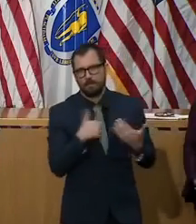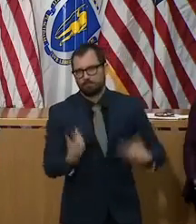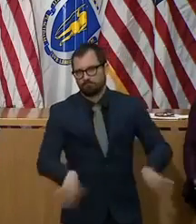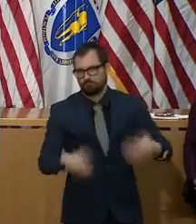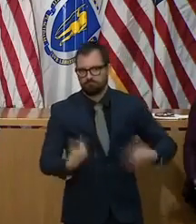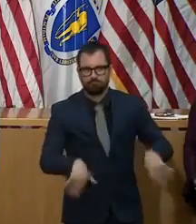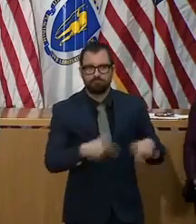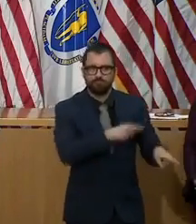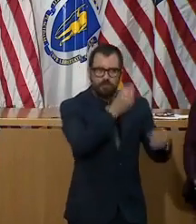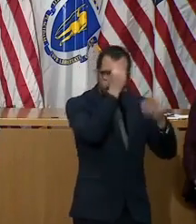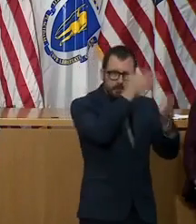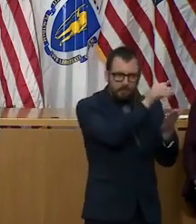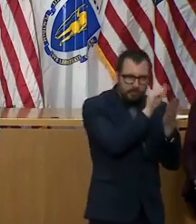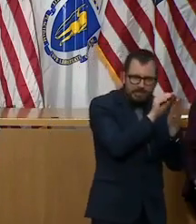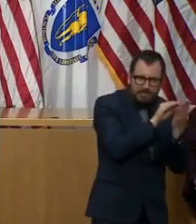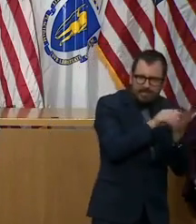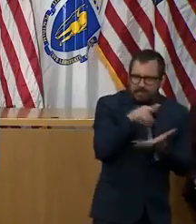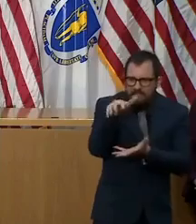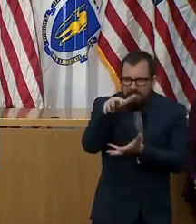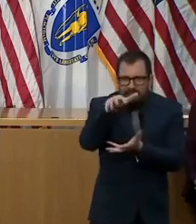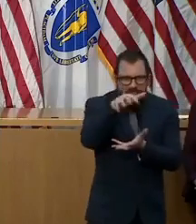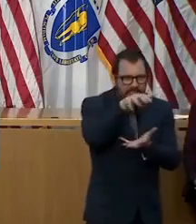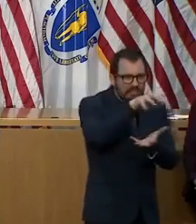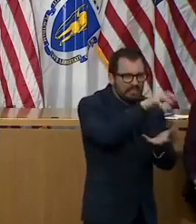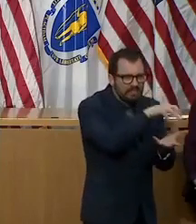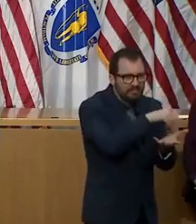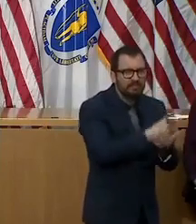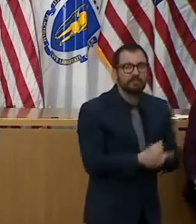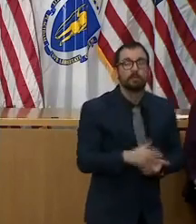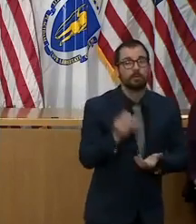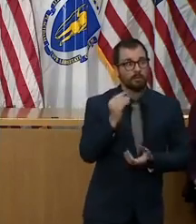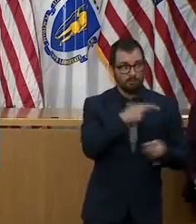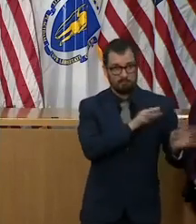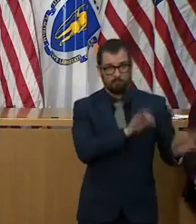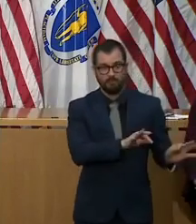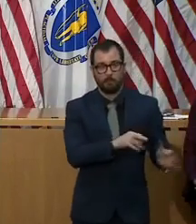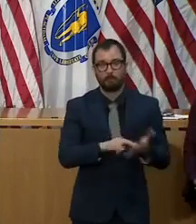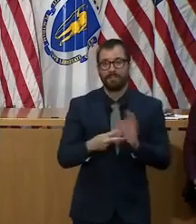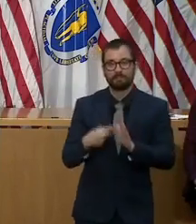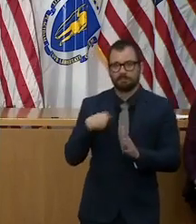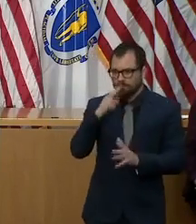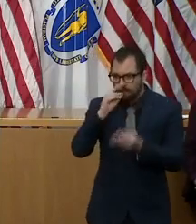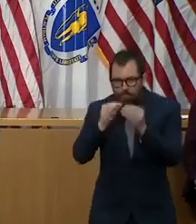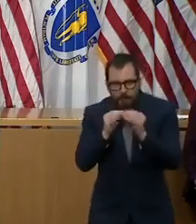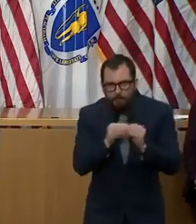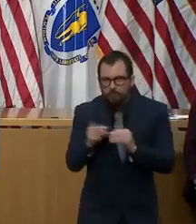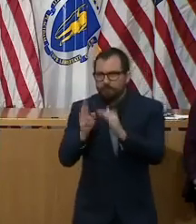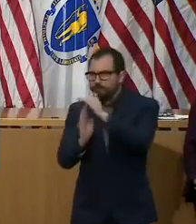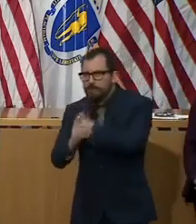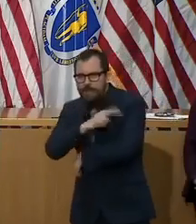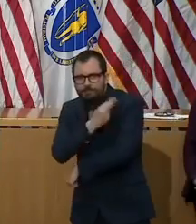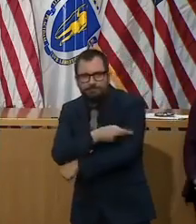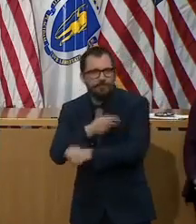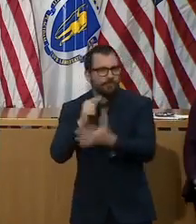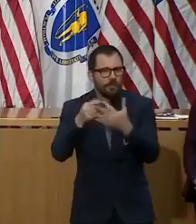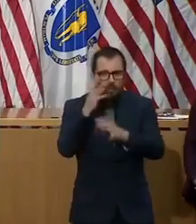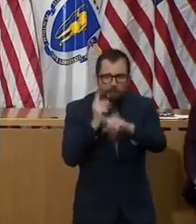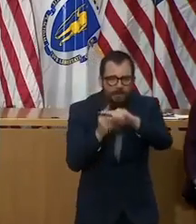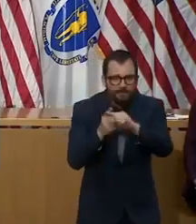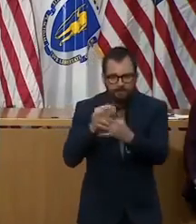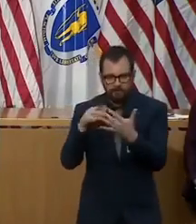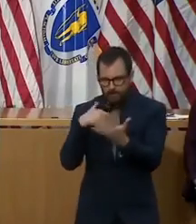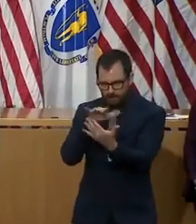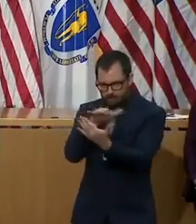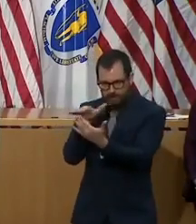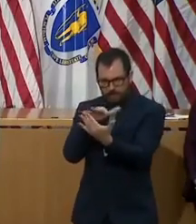we can take swift, smart, and appropriate action. Let me just close with this. I know sometimes it can